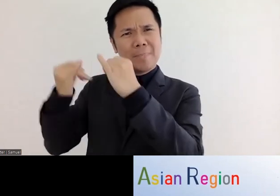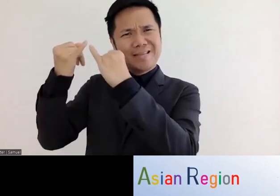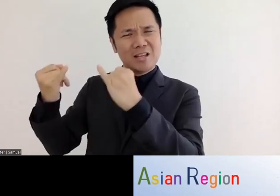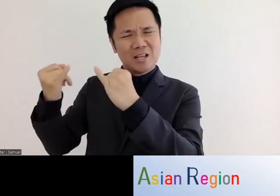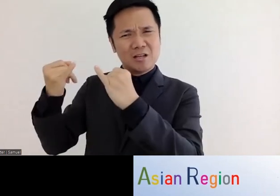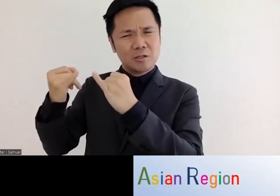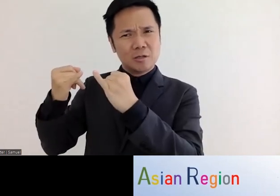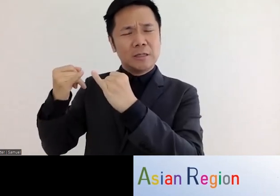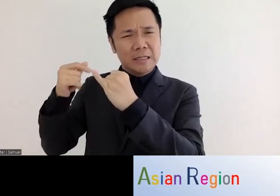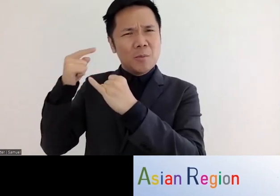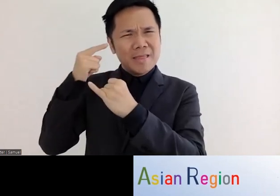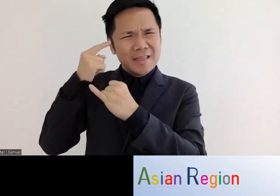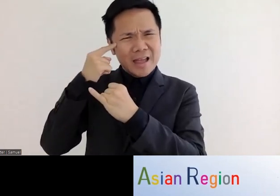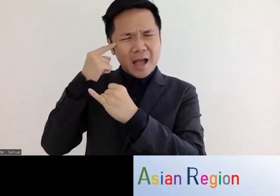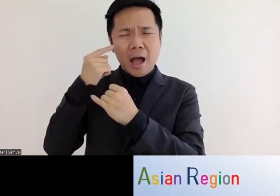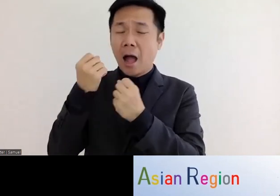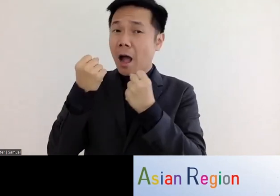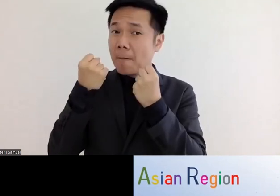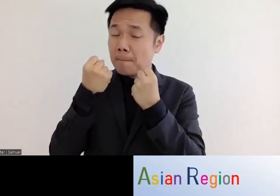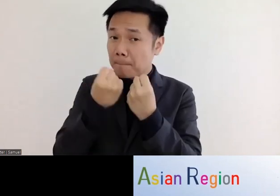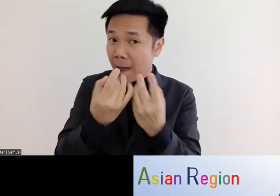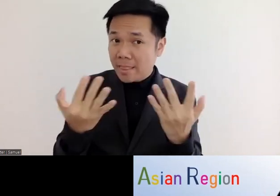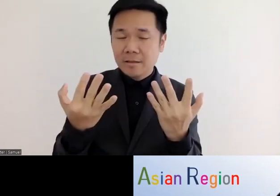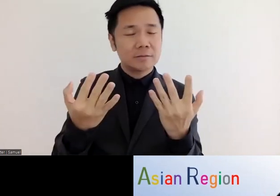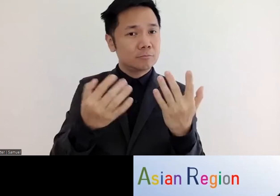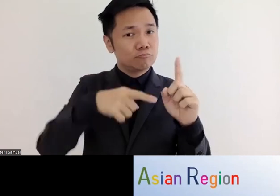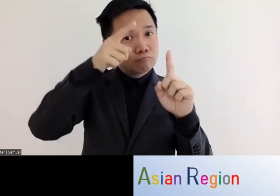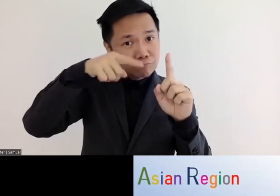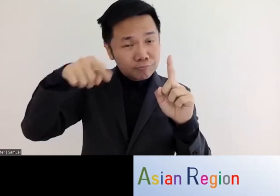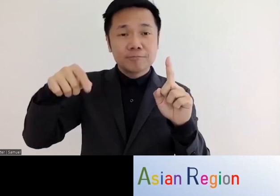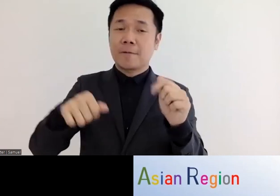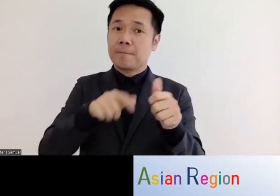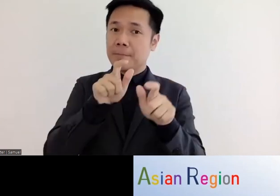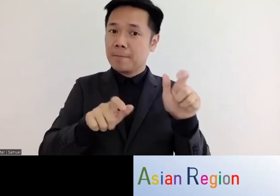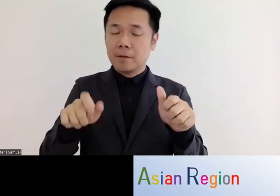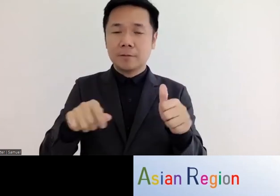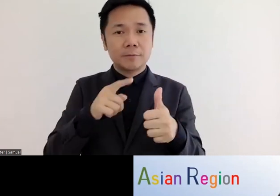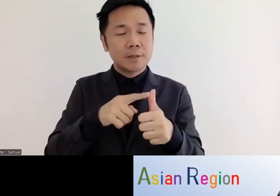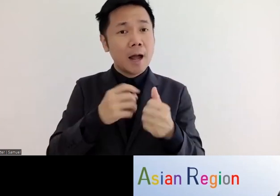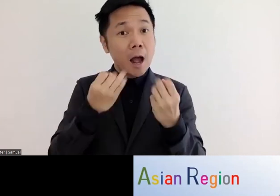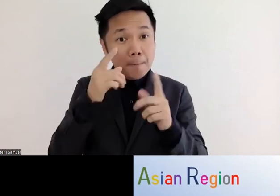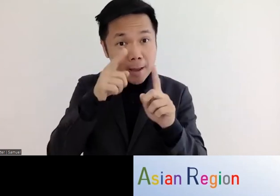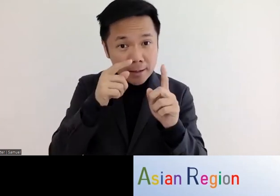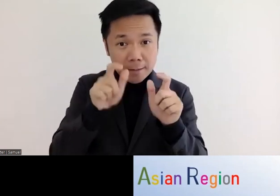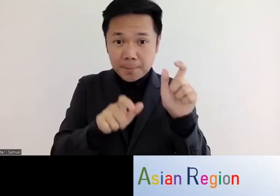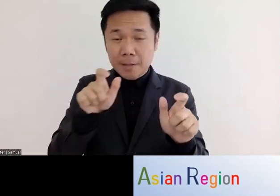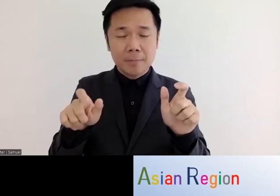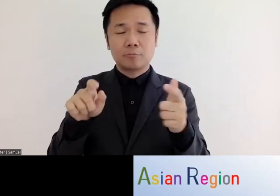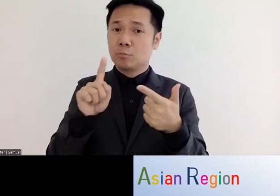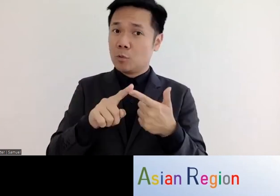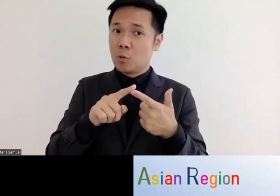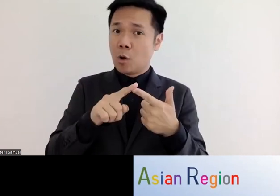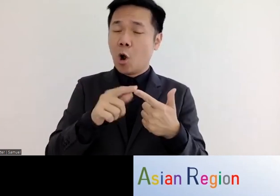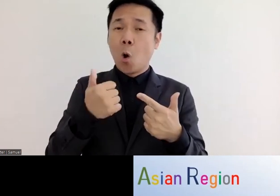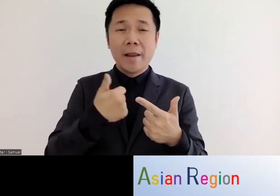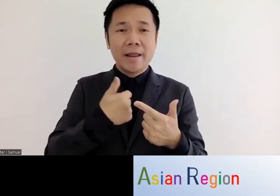specific data on how many social care institutions and the number of residents, how many people who are in detention or people